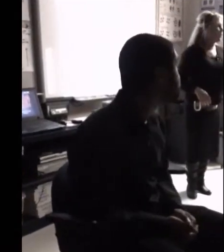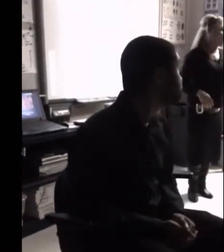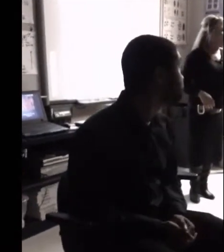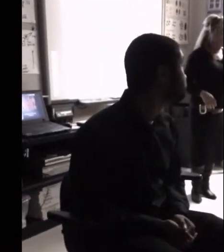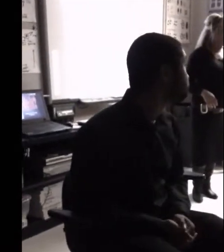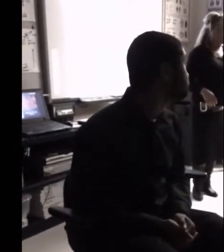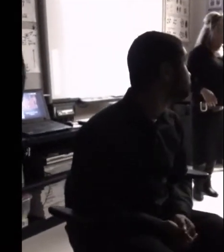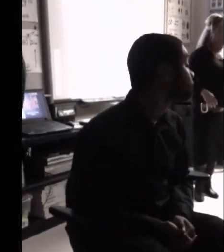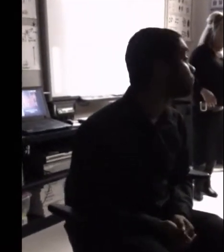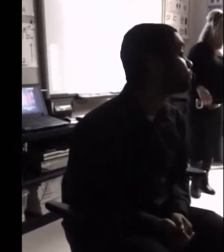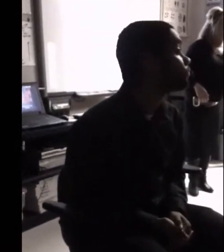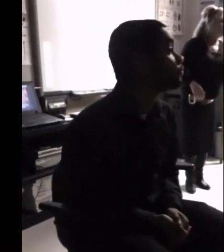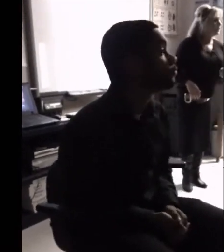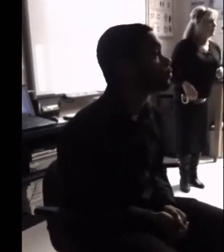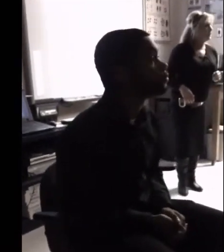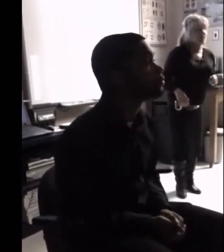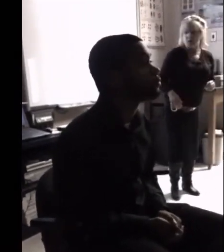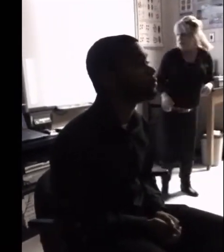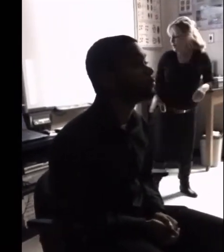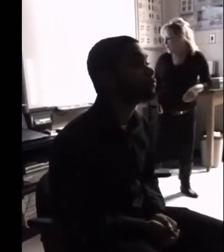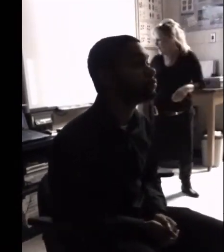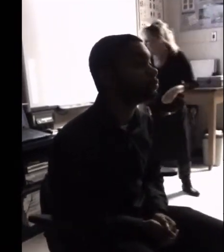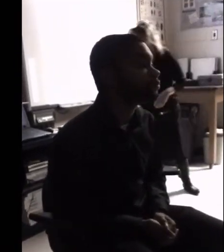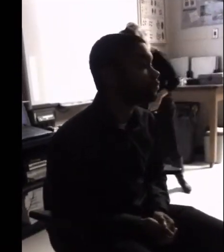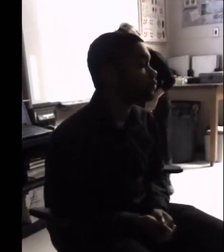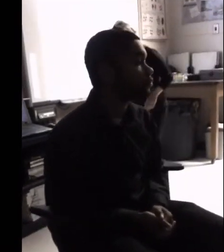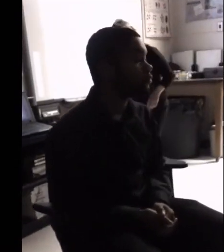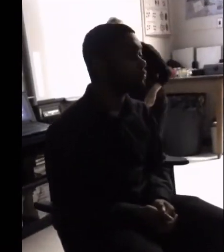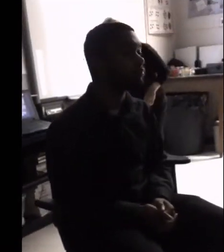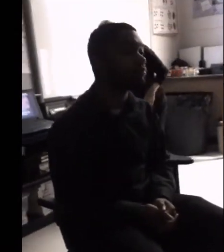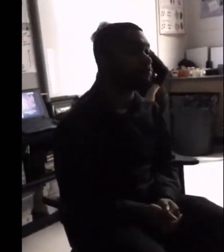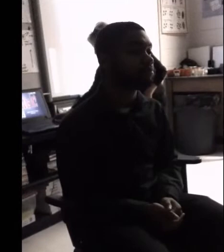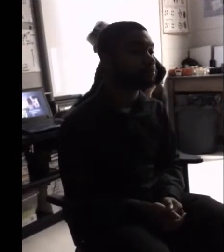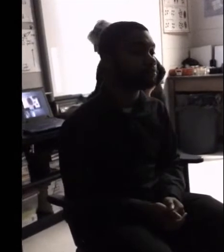I'm fine now. Thank you. okay?